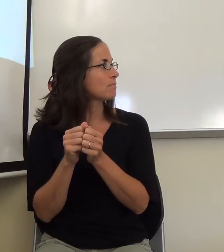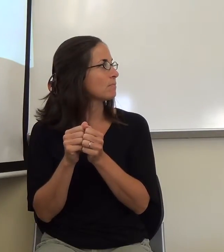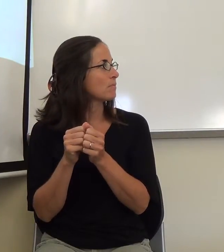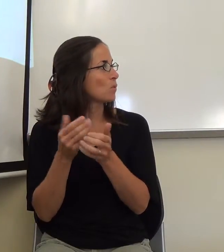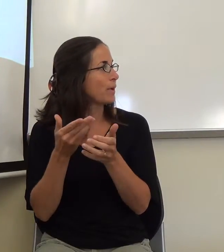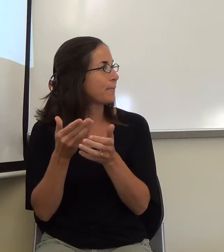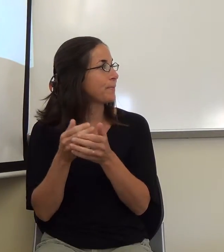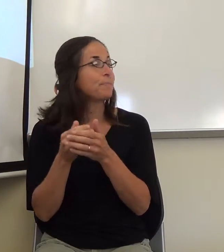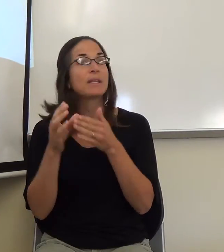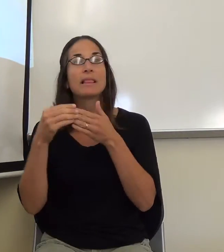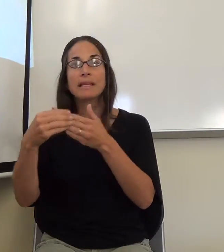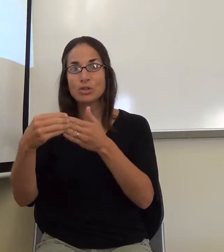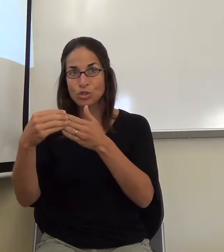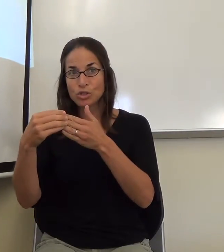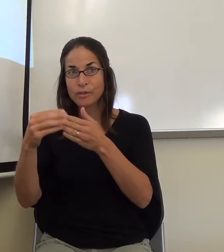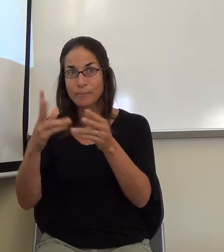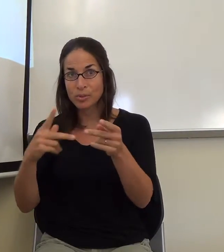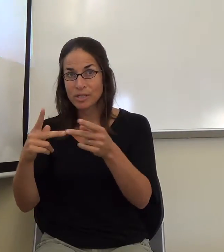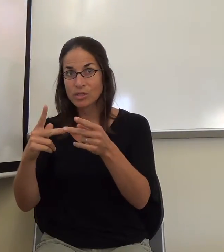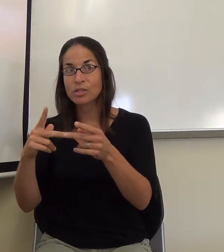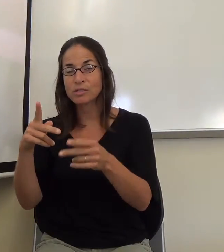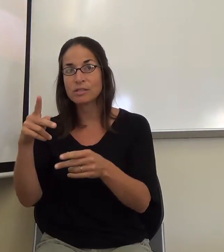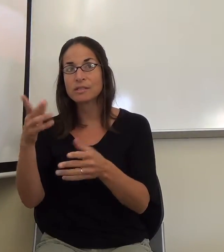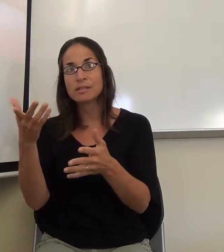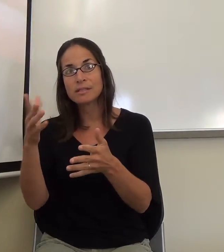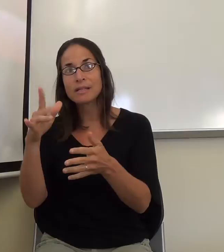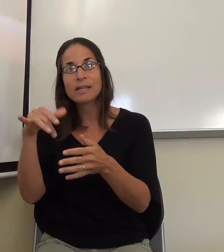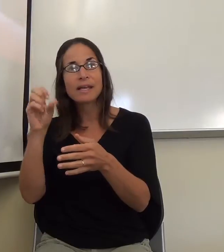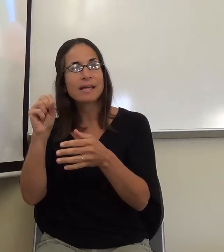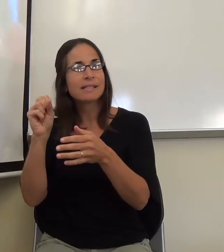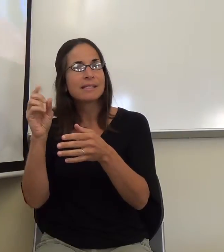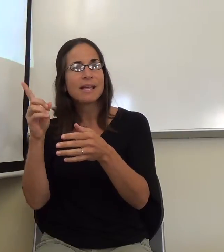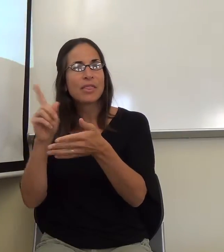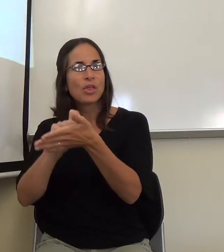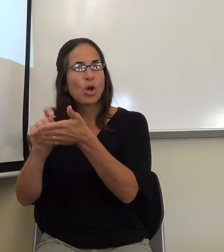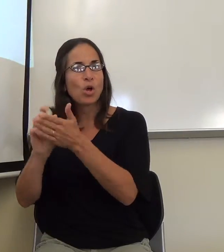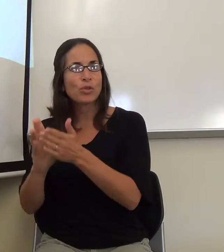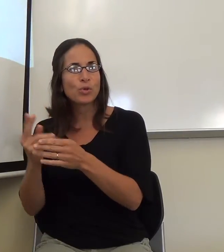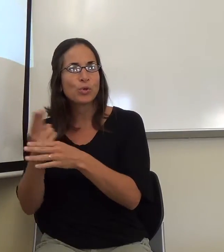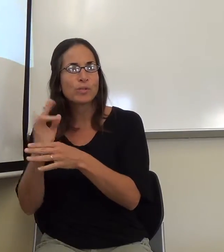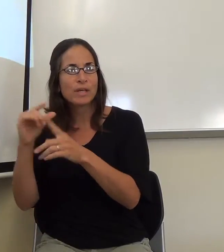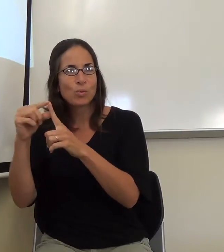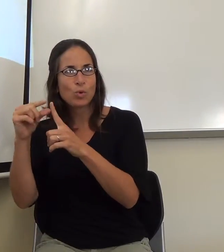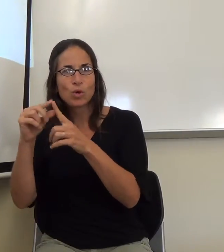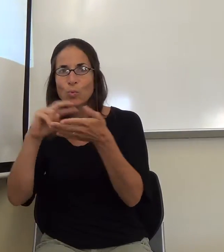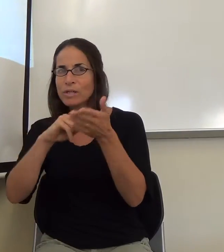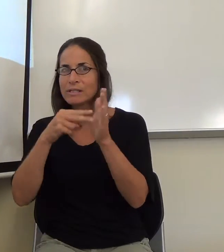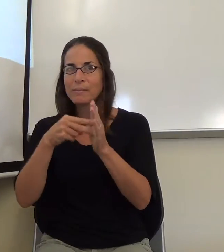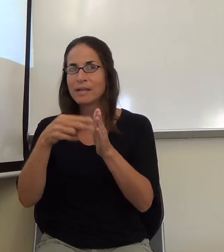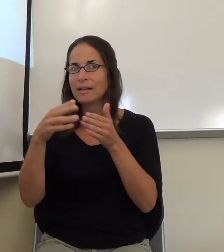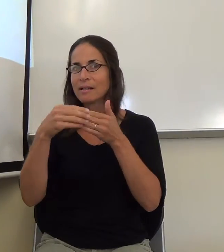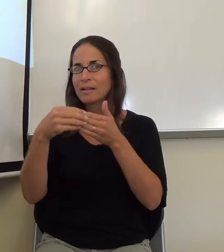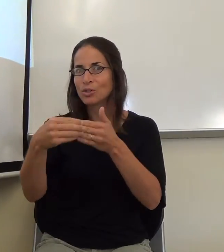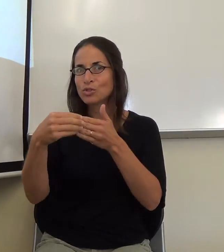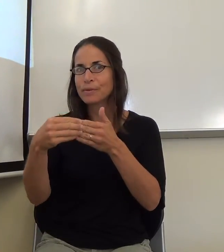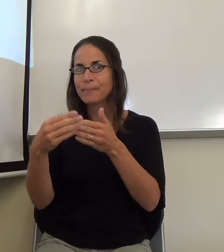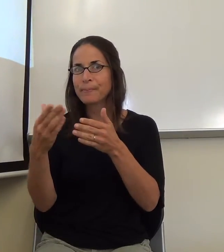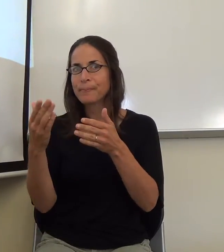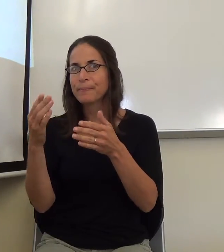okay, leadership positions, but again, that's the author's word. What does that mean? These Asians and